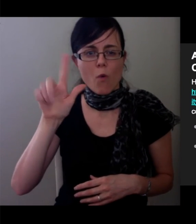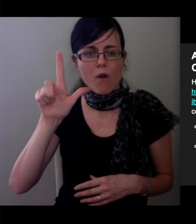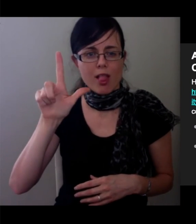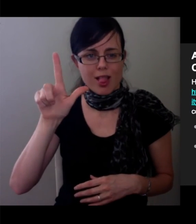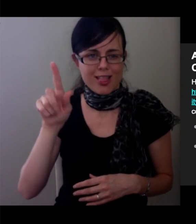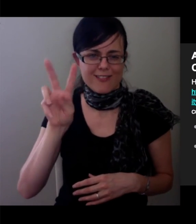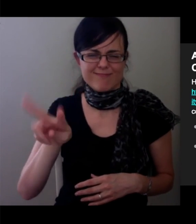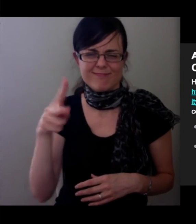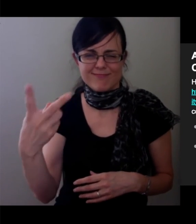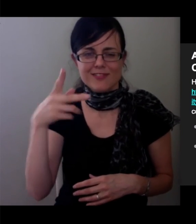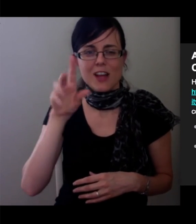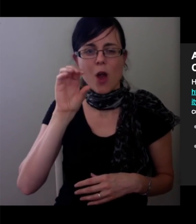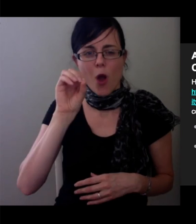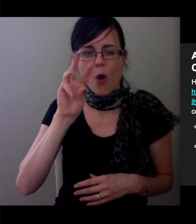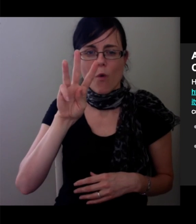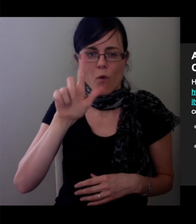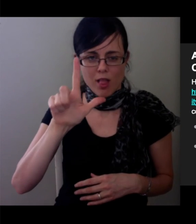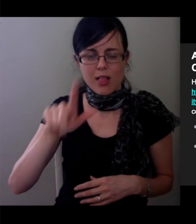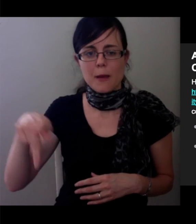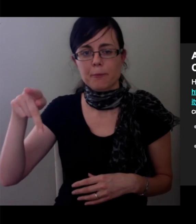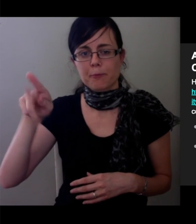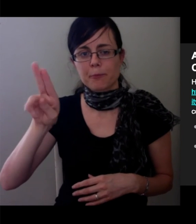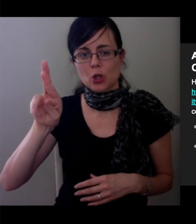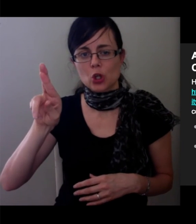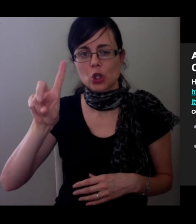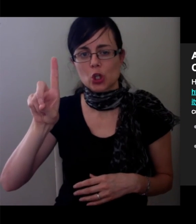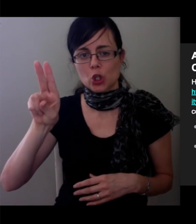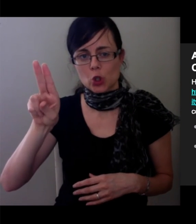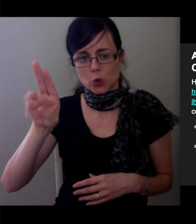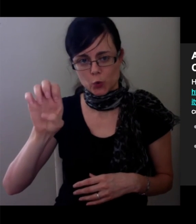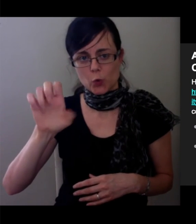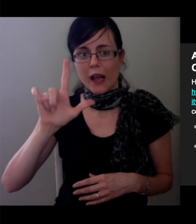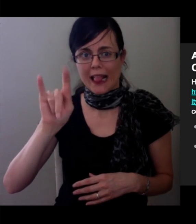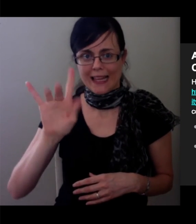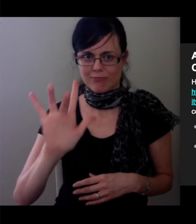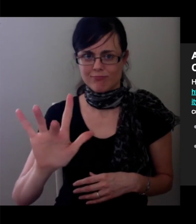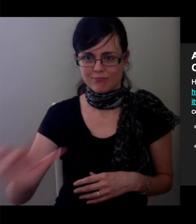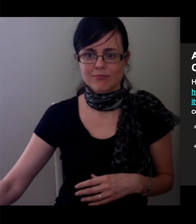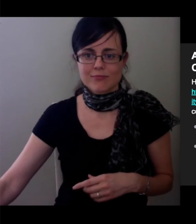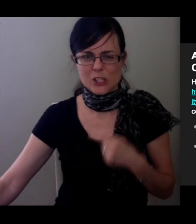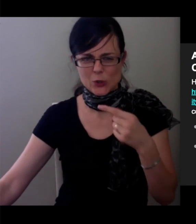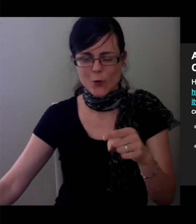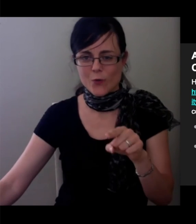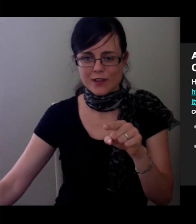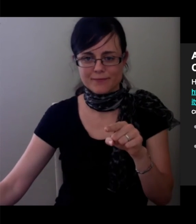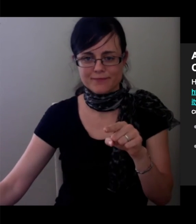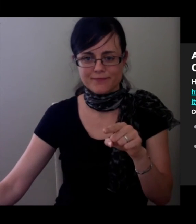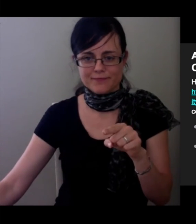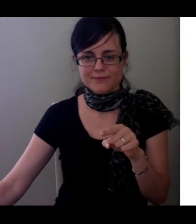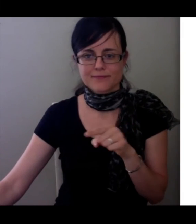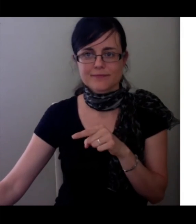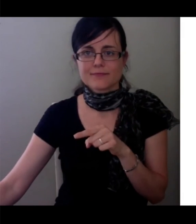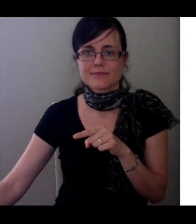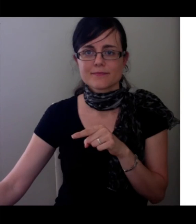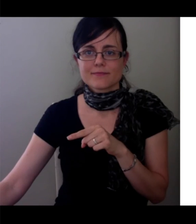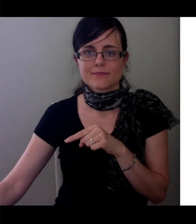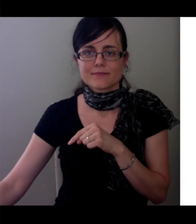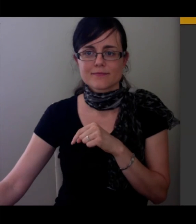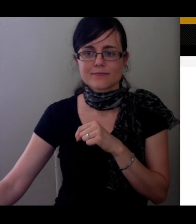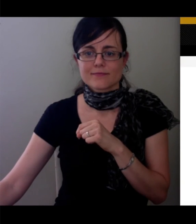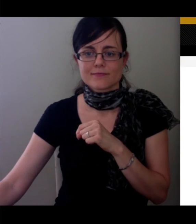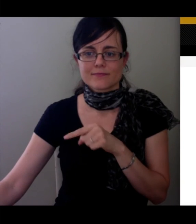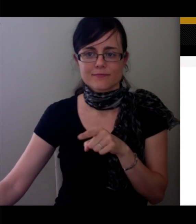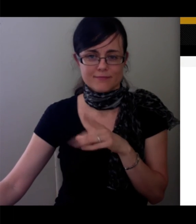Purdue OWL. Actually, it's OWL Purdue. And if you click on this link, I'll show you